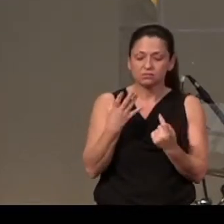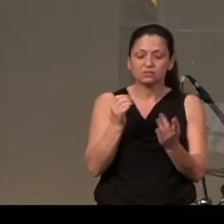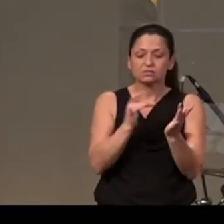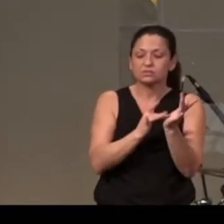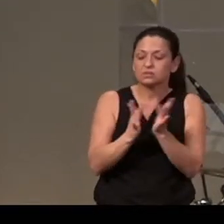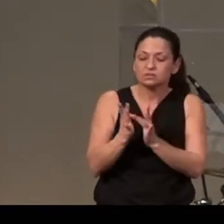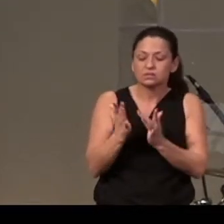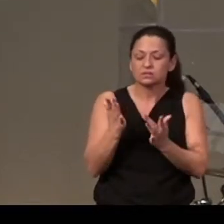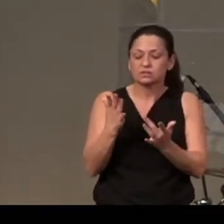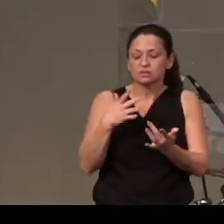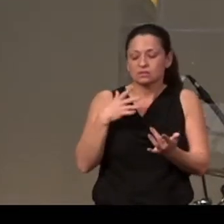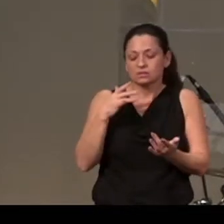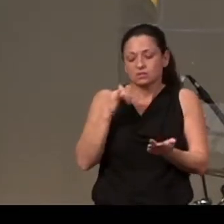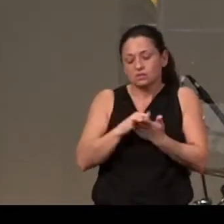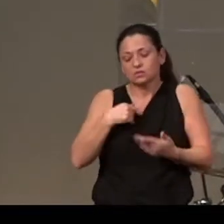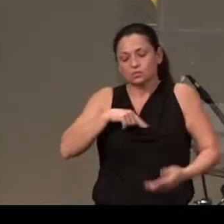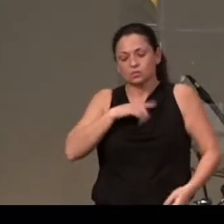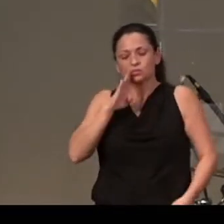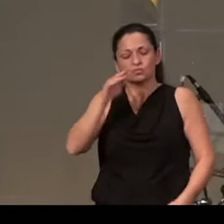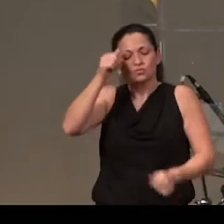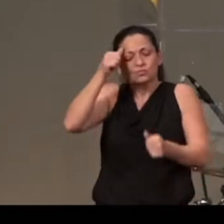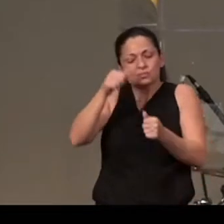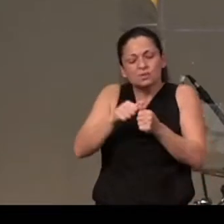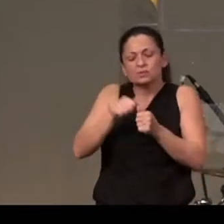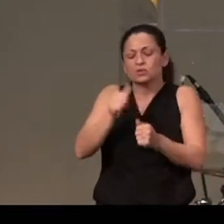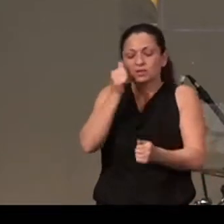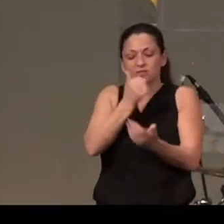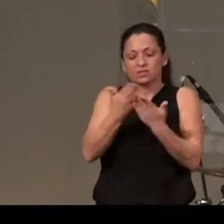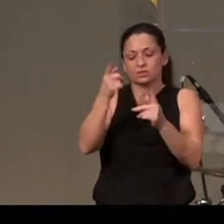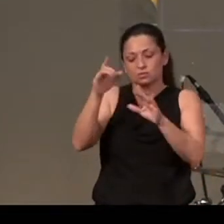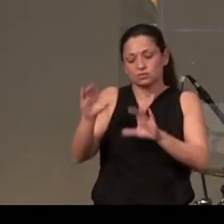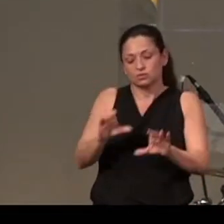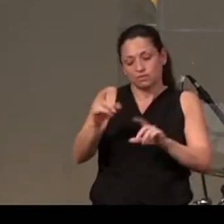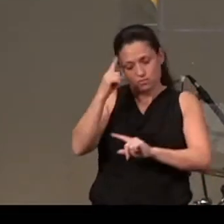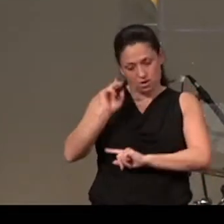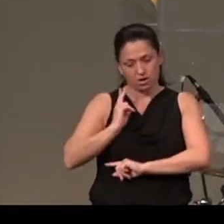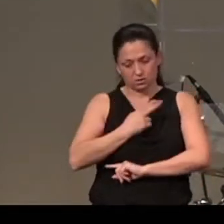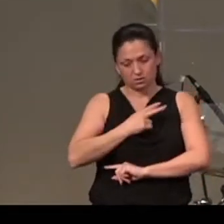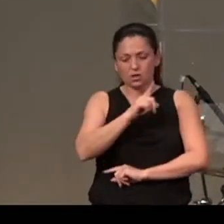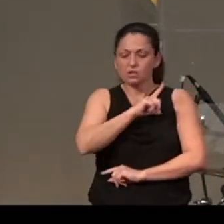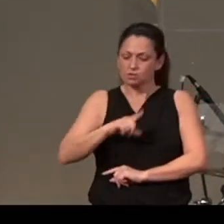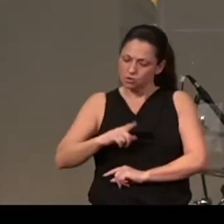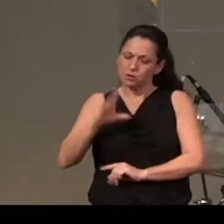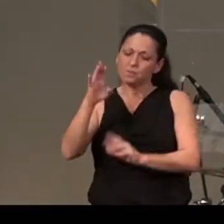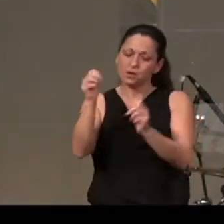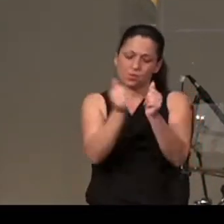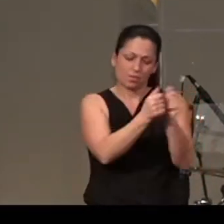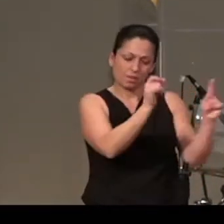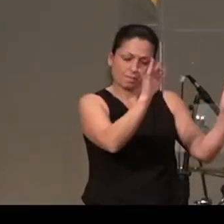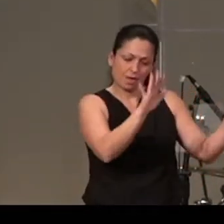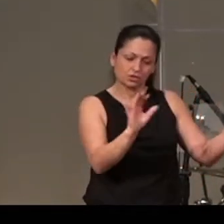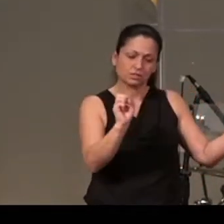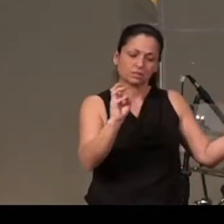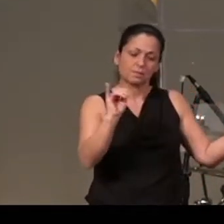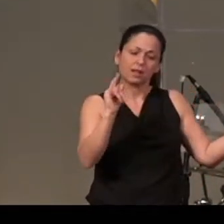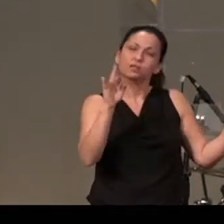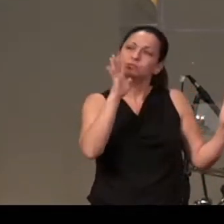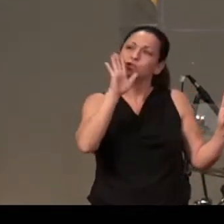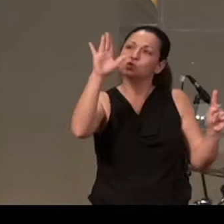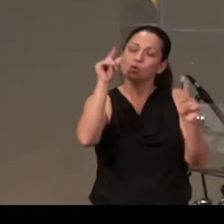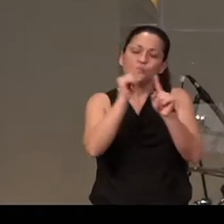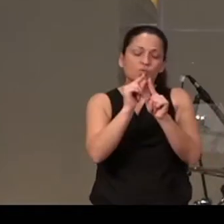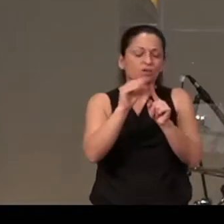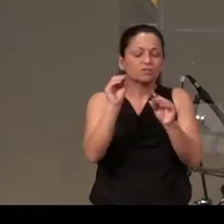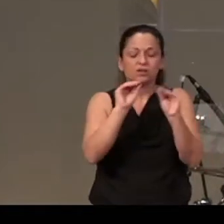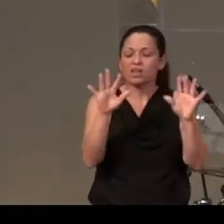we remember everything that you have done for us. Lord, be with Smiley. Help him to speak your words and nothing else. Fill